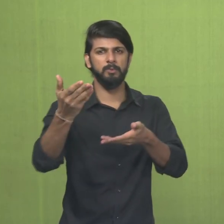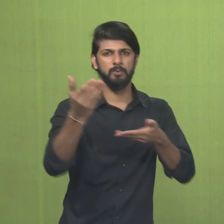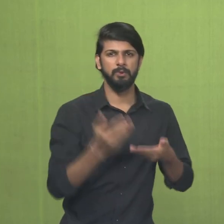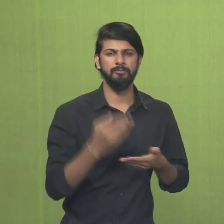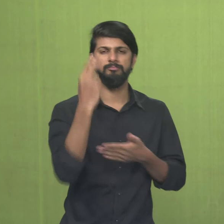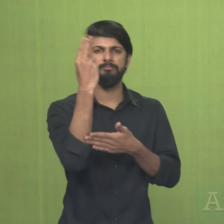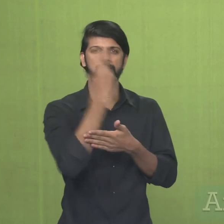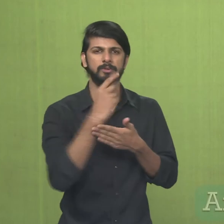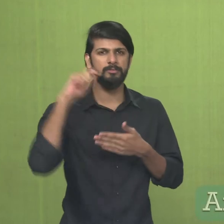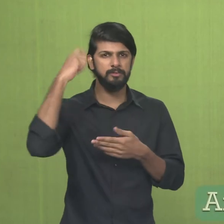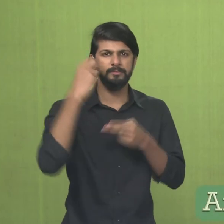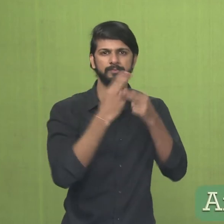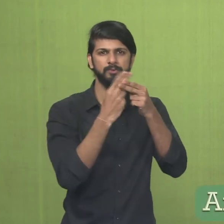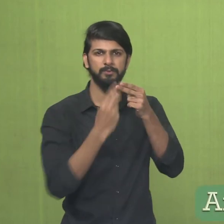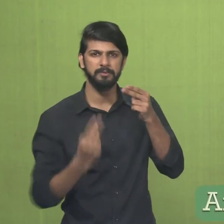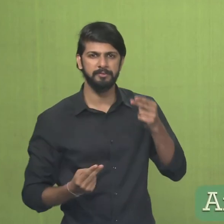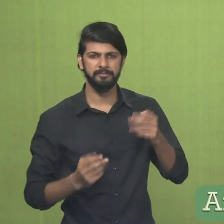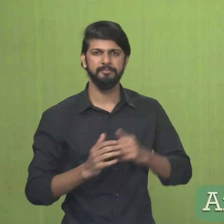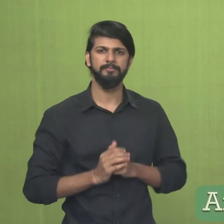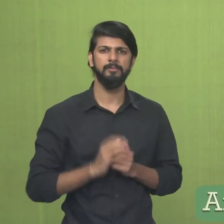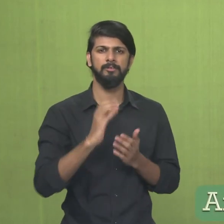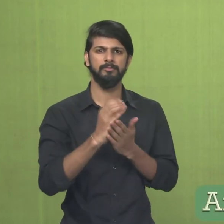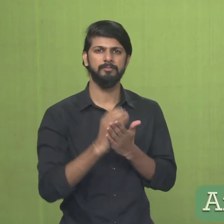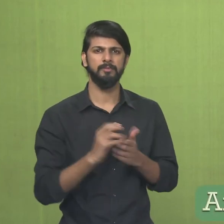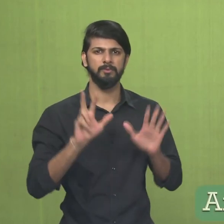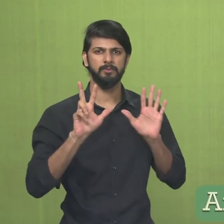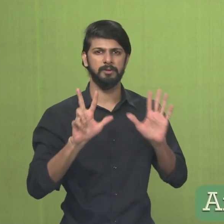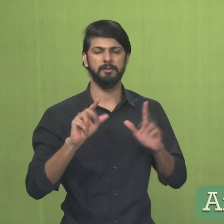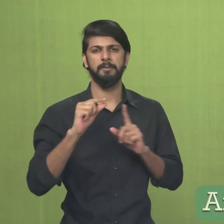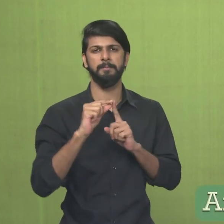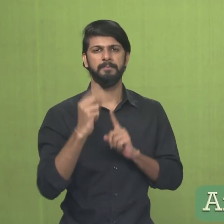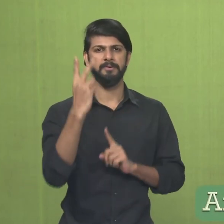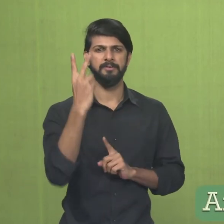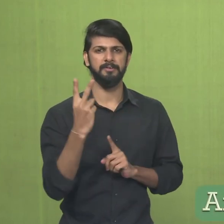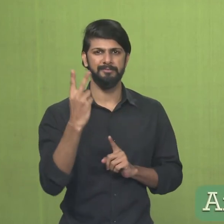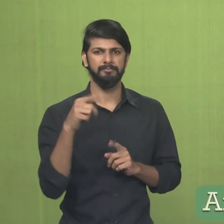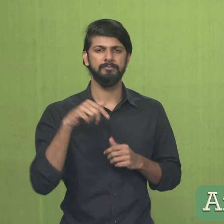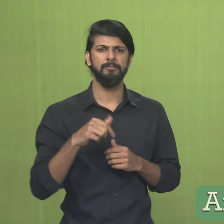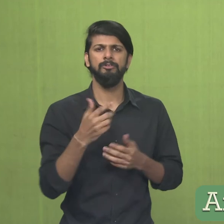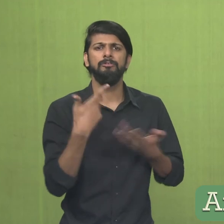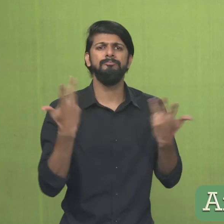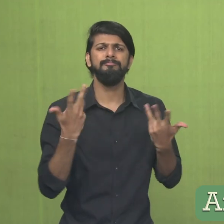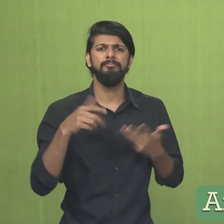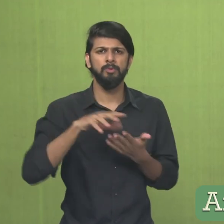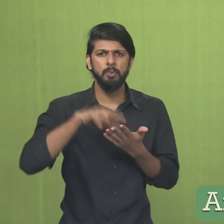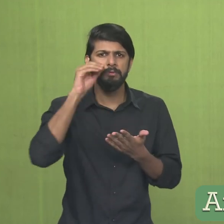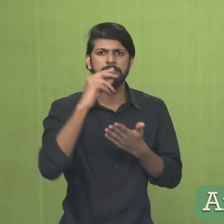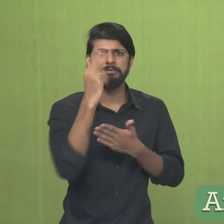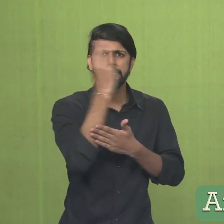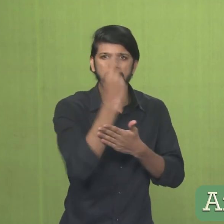NIOS welcomes you to painting subject video series. This is lesson 8, part 2. Now